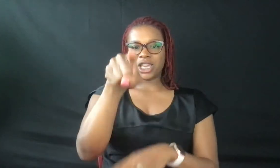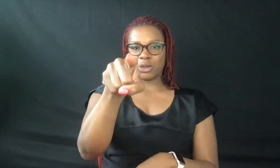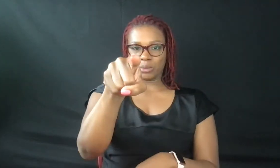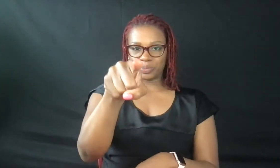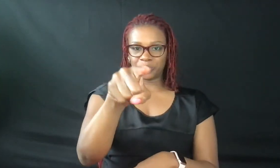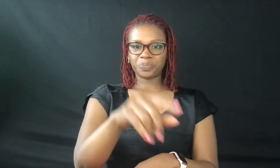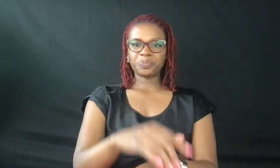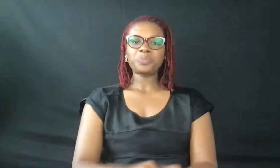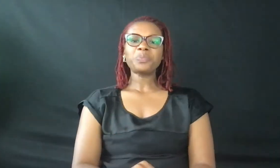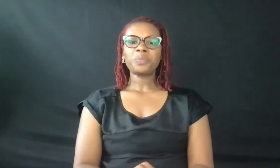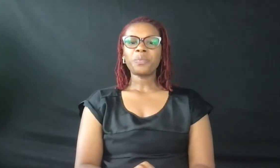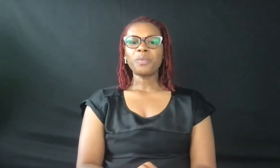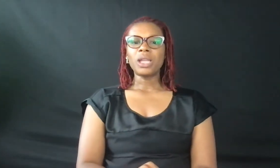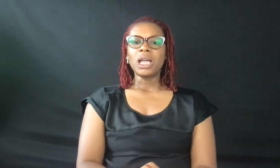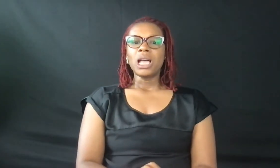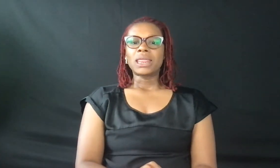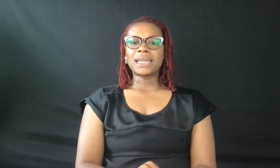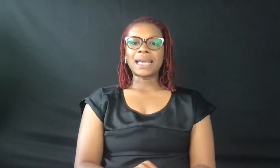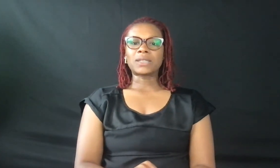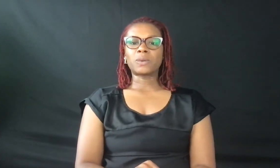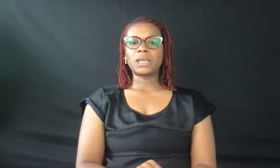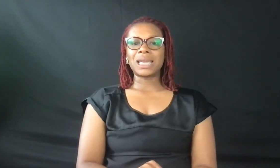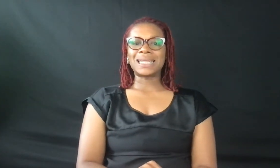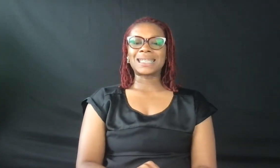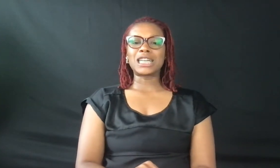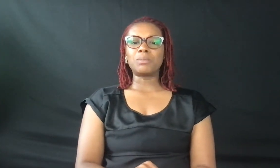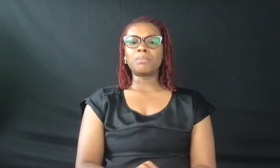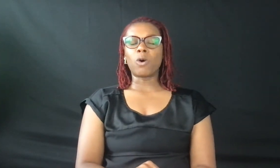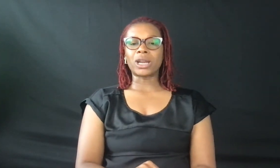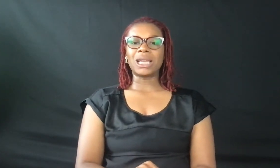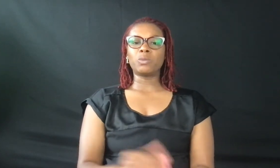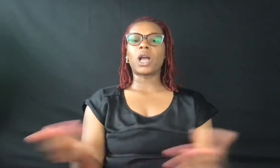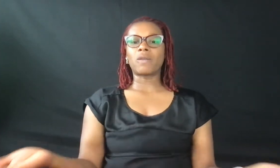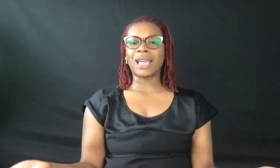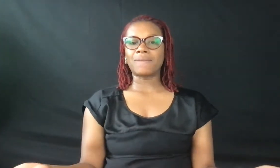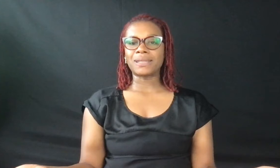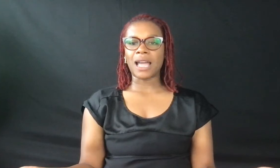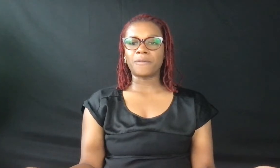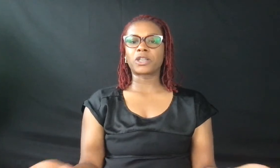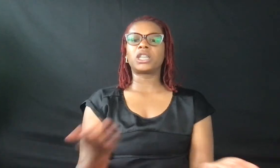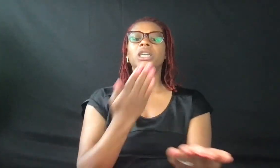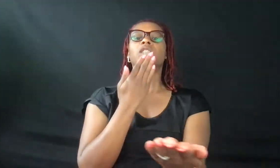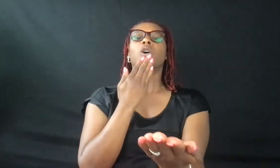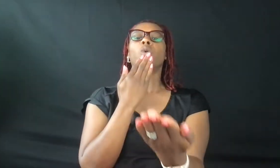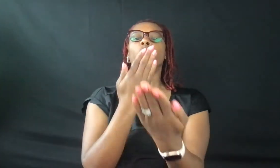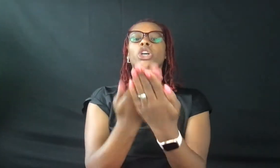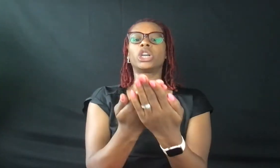you. The next one is good morning. We already have the sign for good. So good